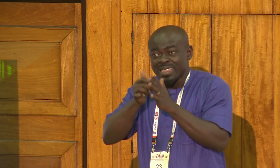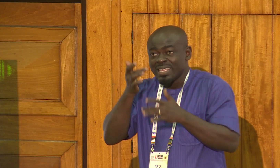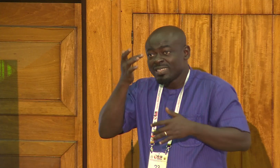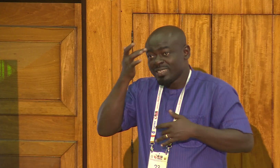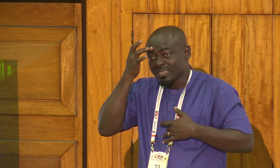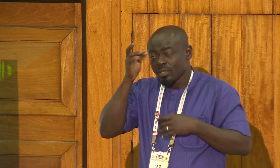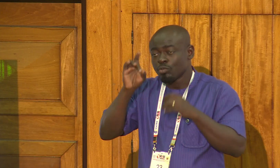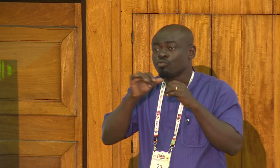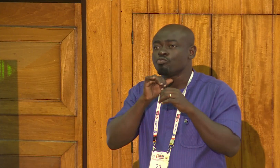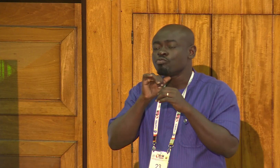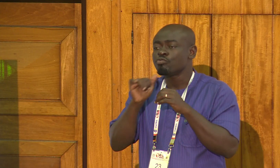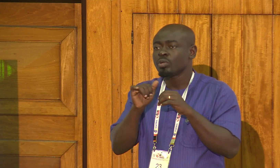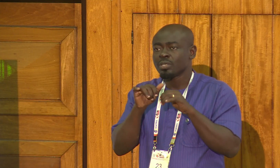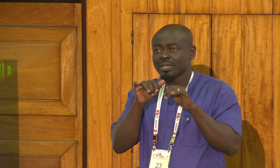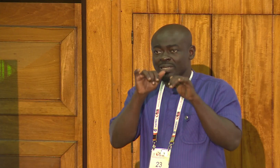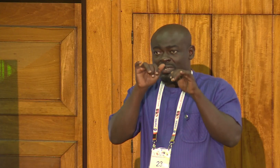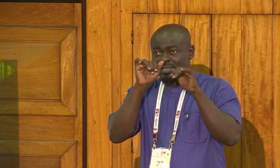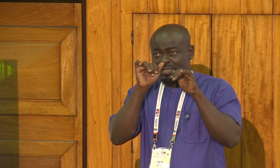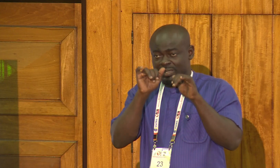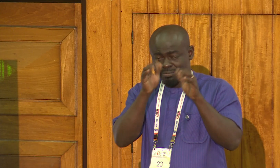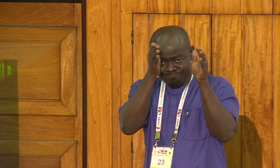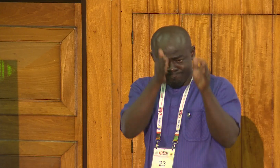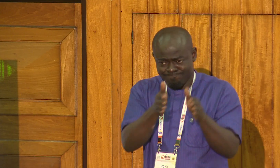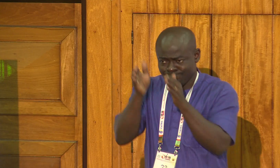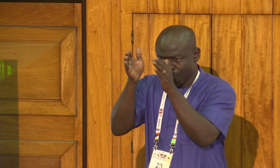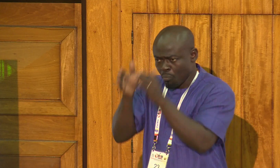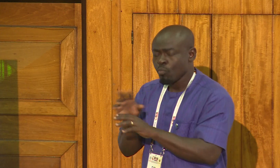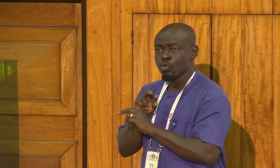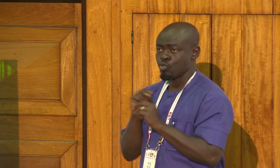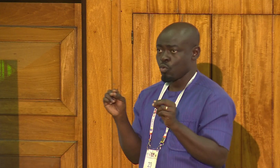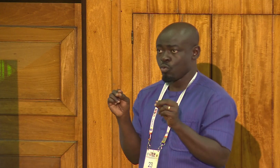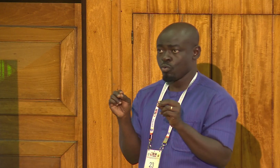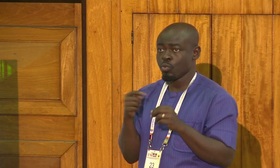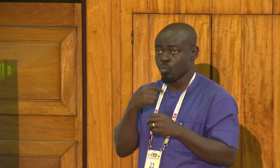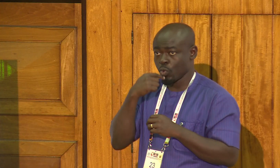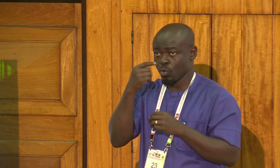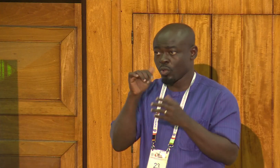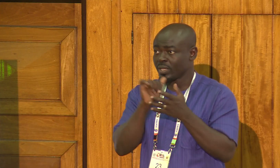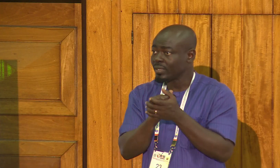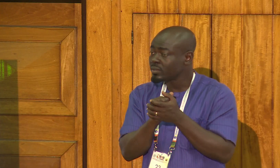don't sit in silos. We call this,